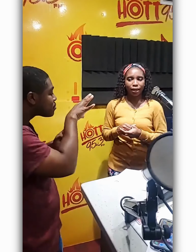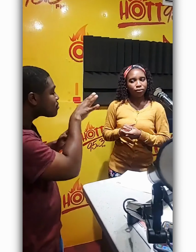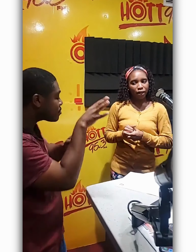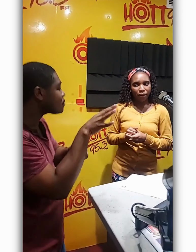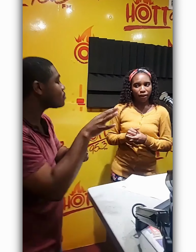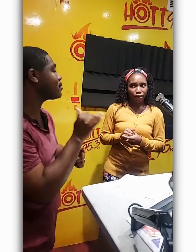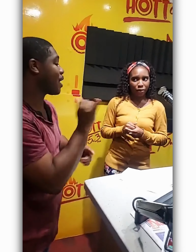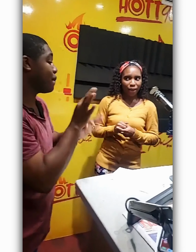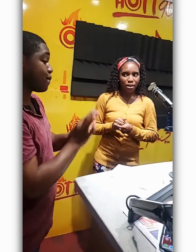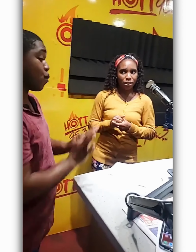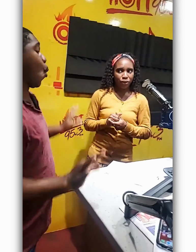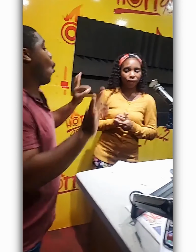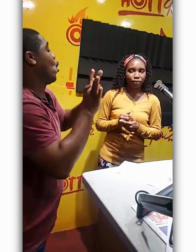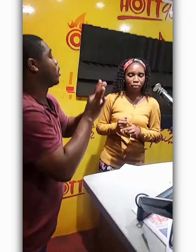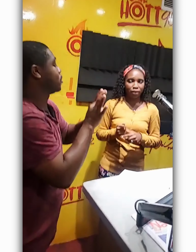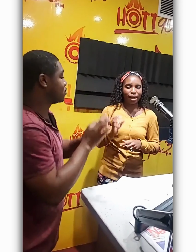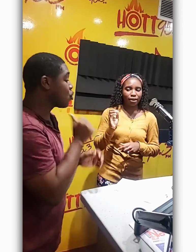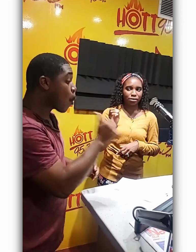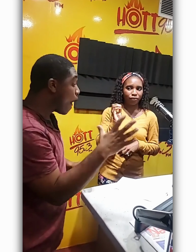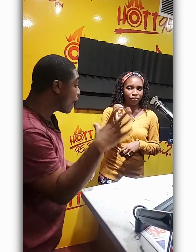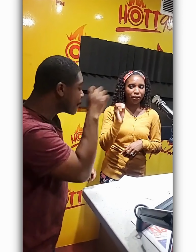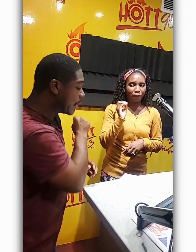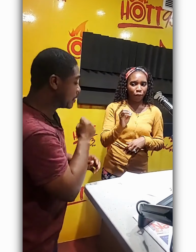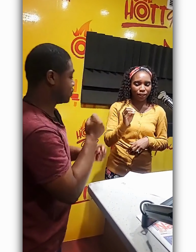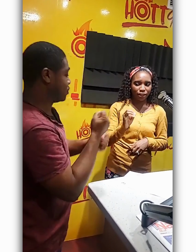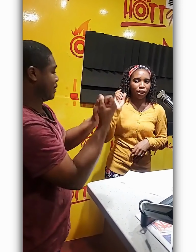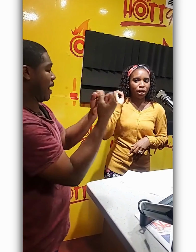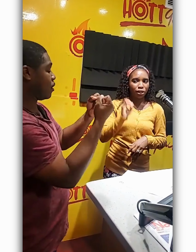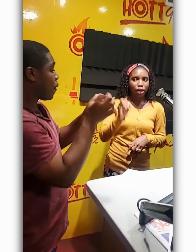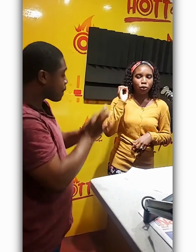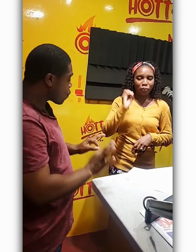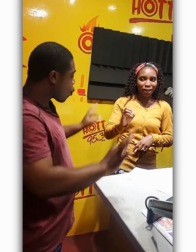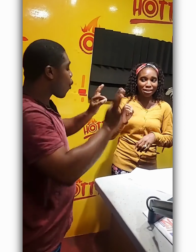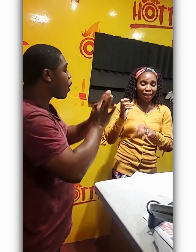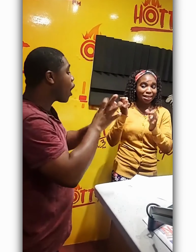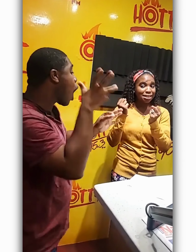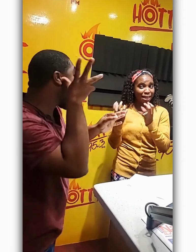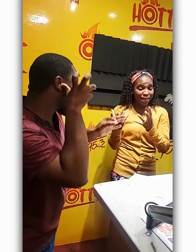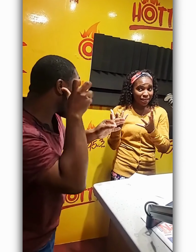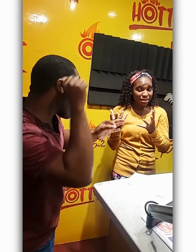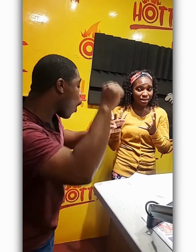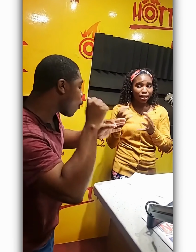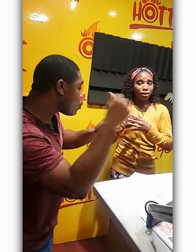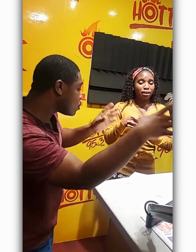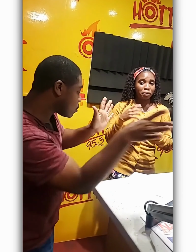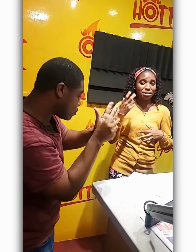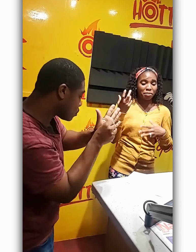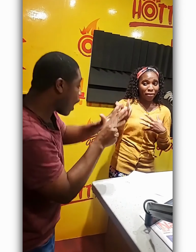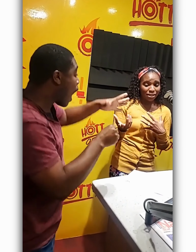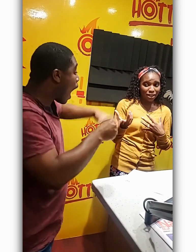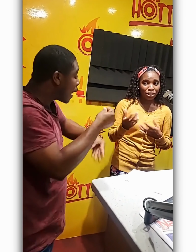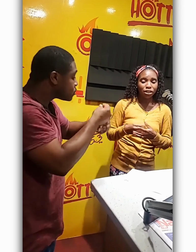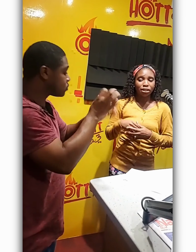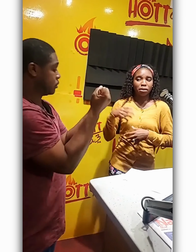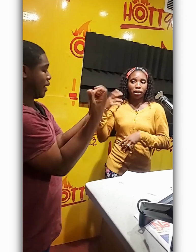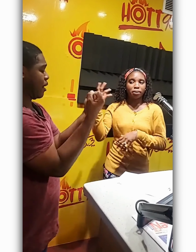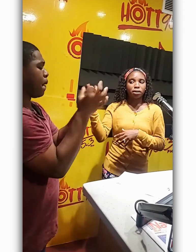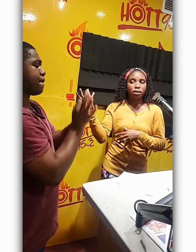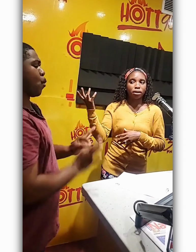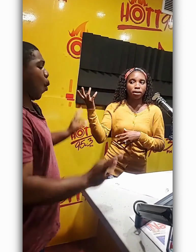tried my very best to do the filming. That is very important. Not to miss any signs, not to miss the message, to be able to